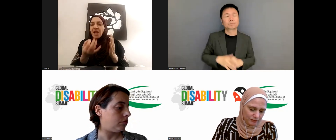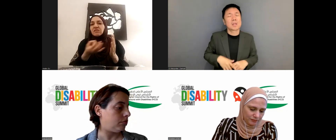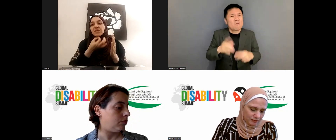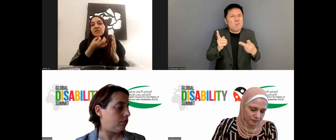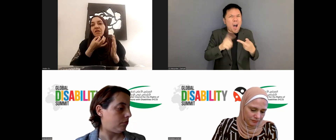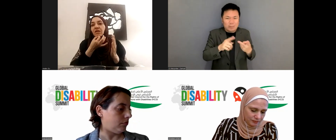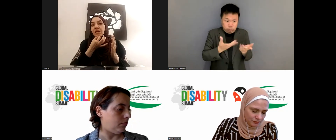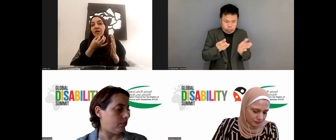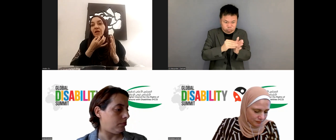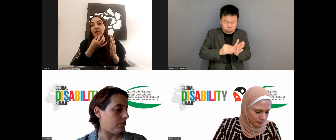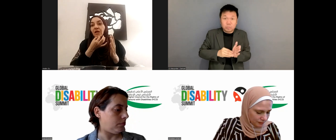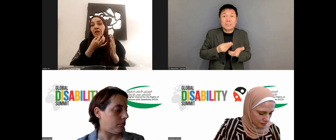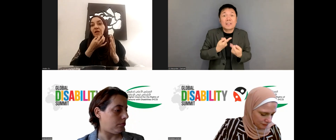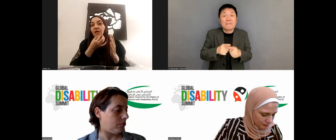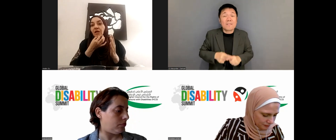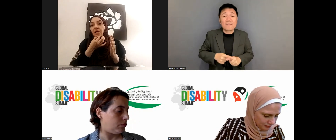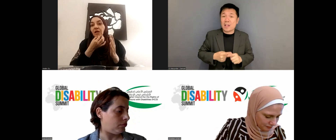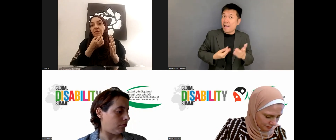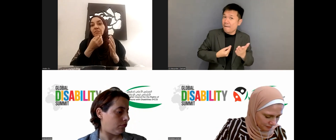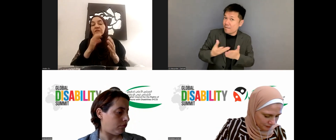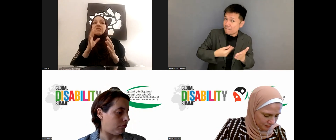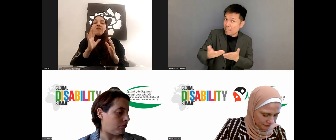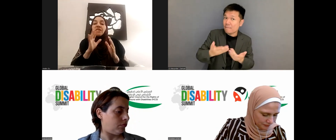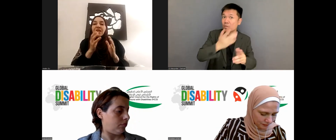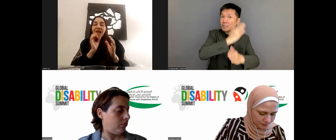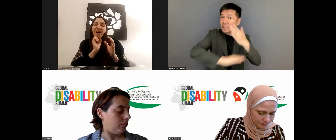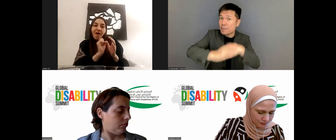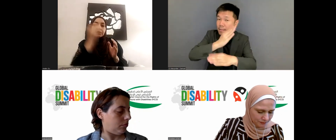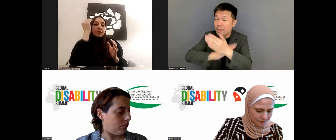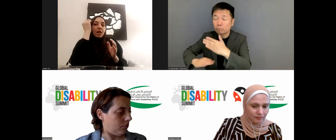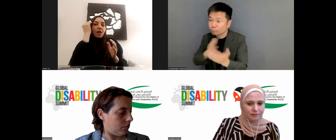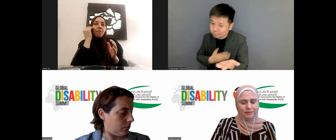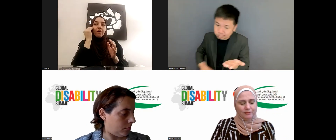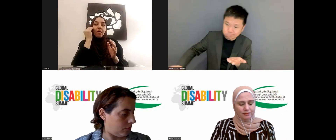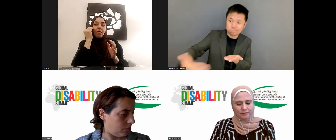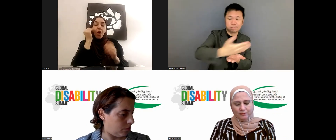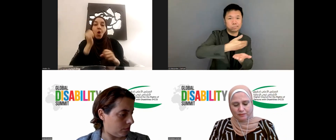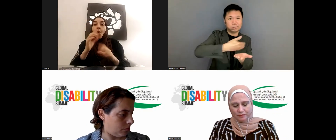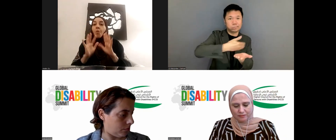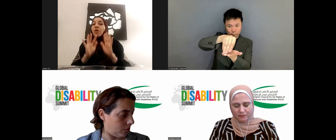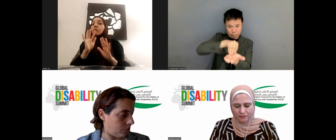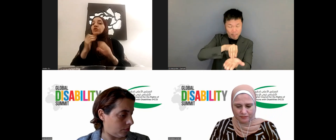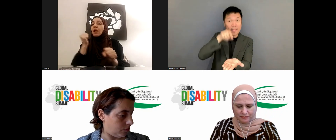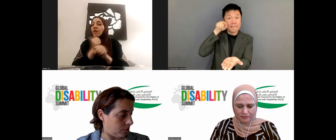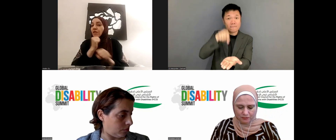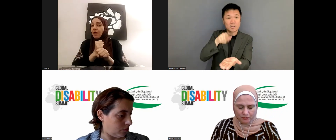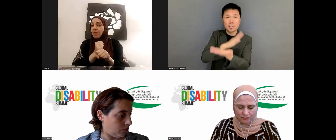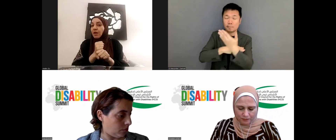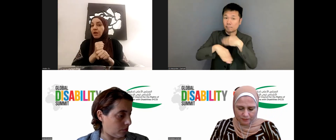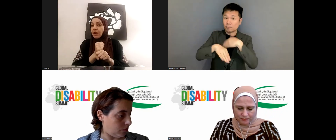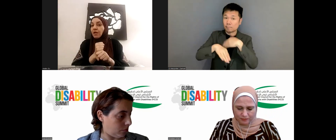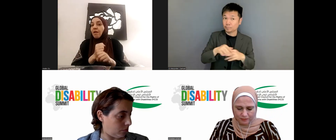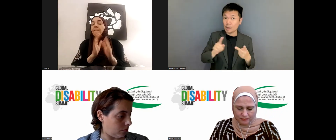research on people with disabilities, we found that even if